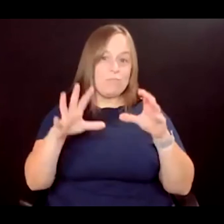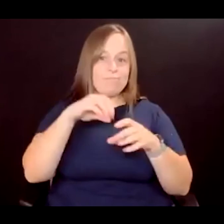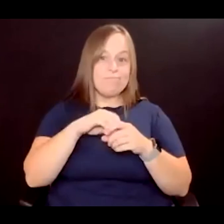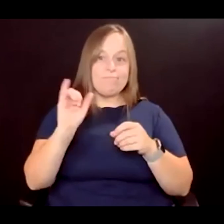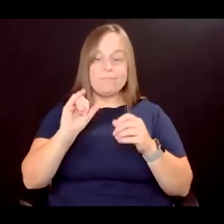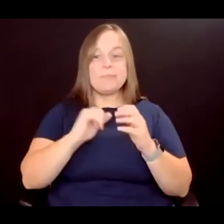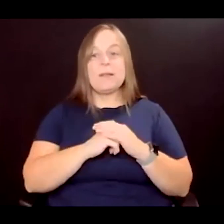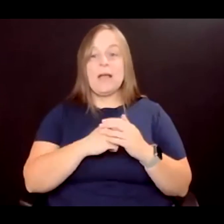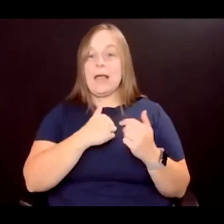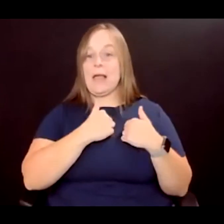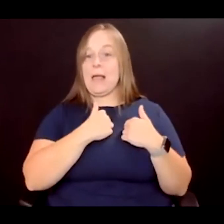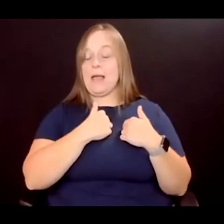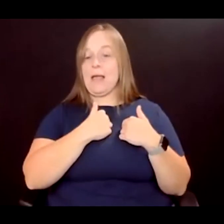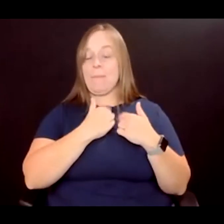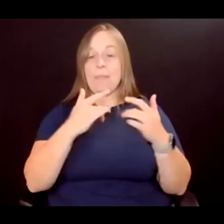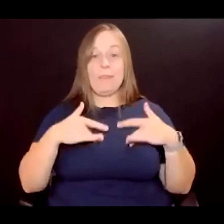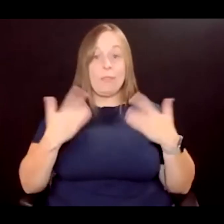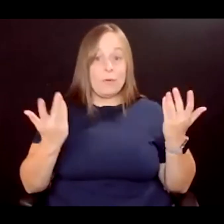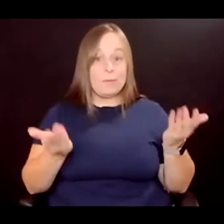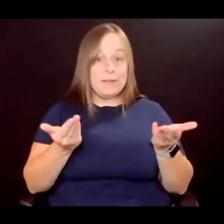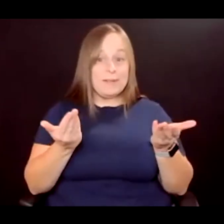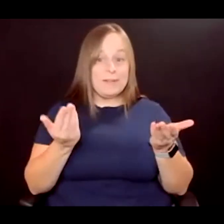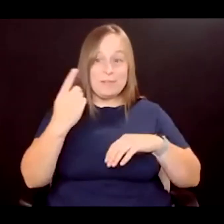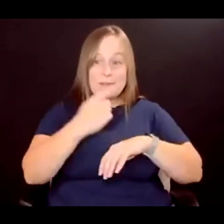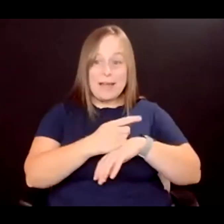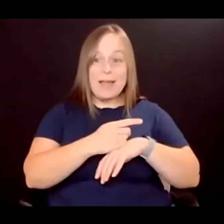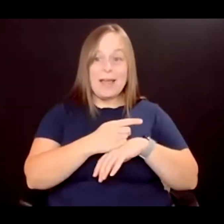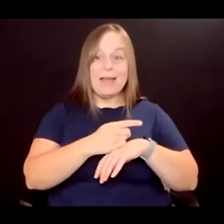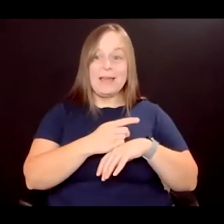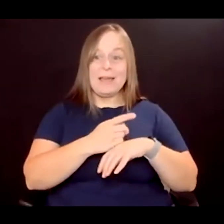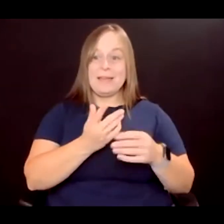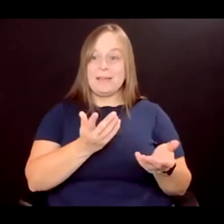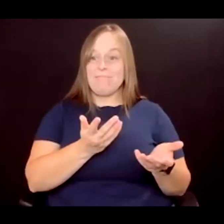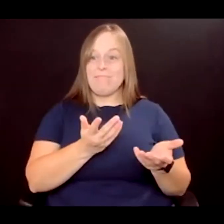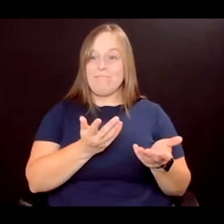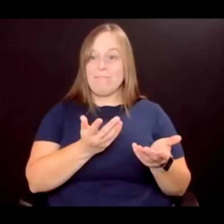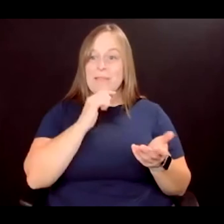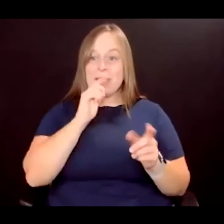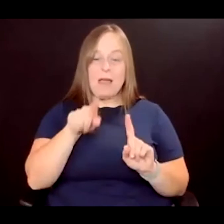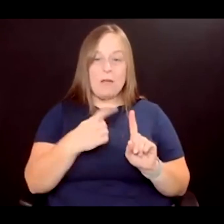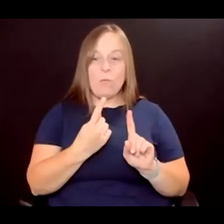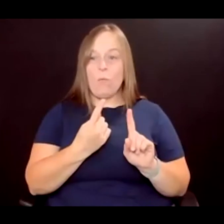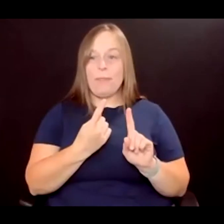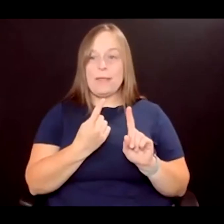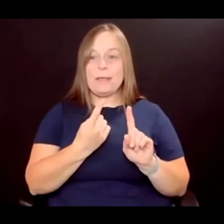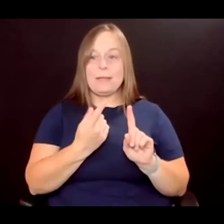we're located, was renamed for my family, Idella Way, in 2019.